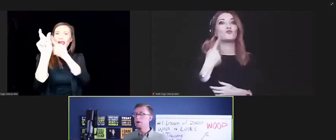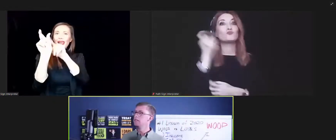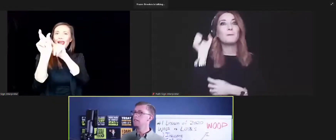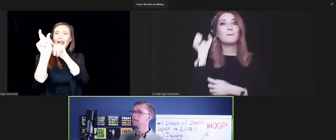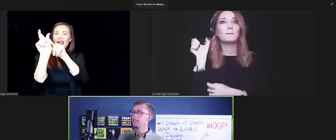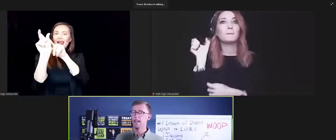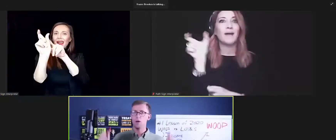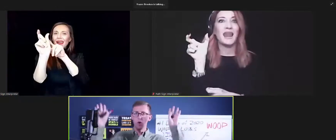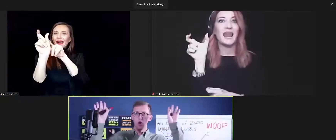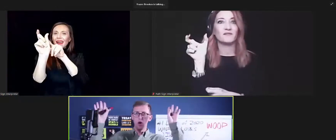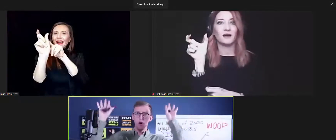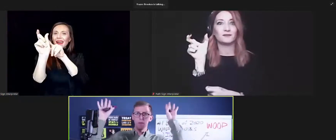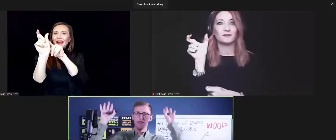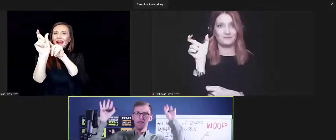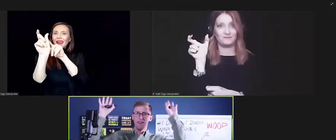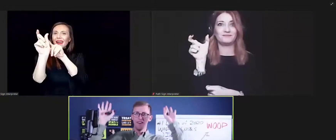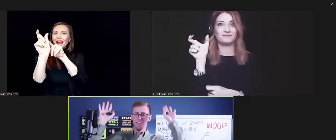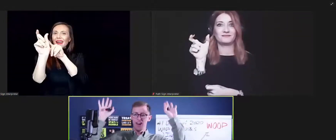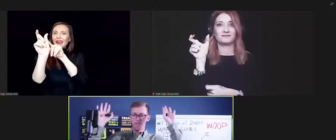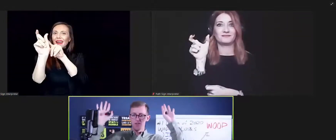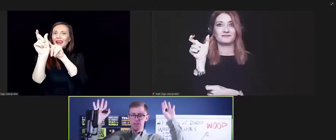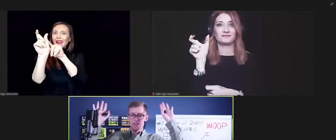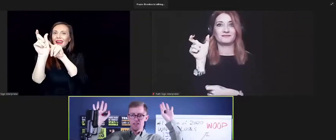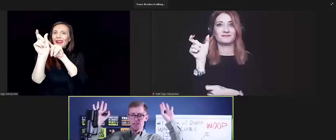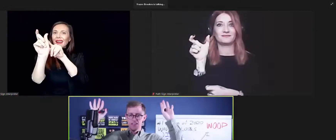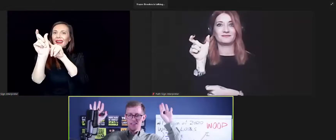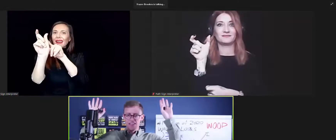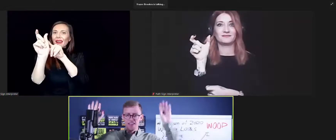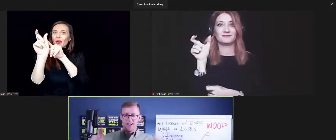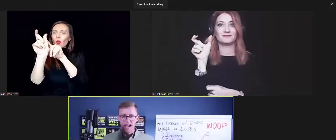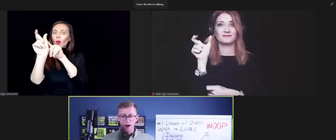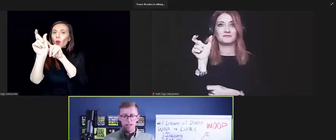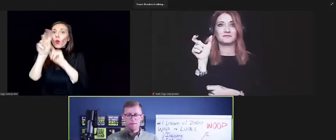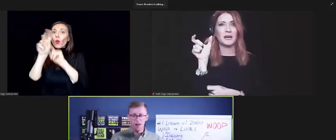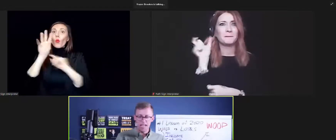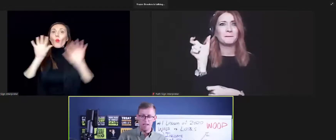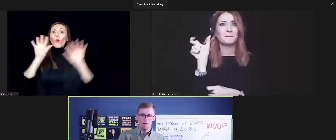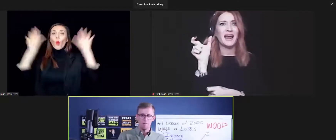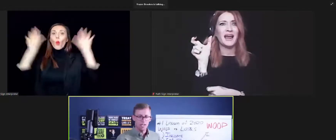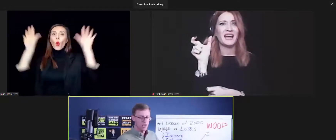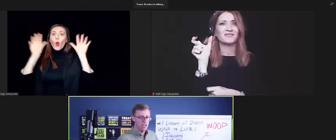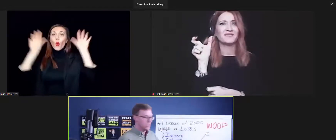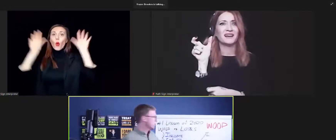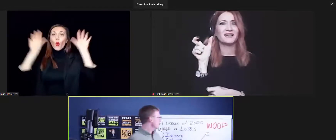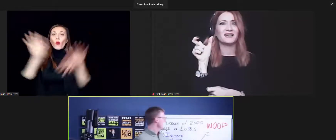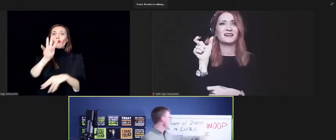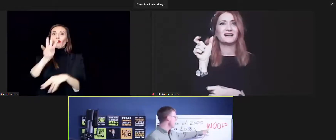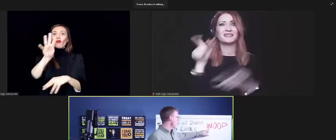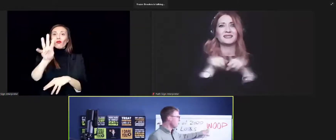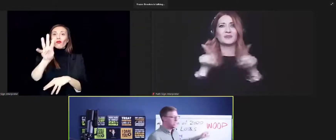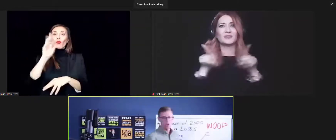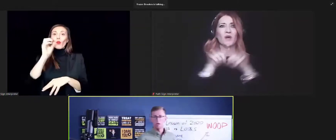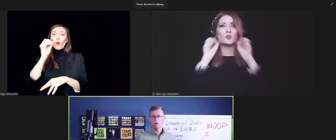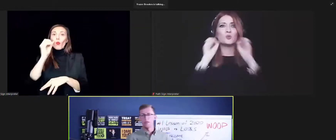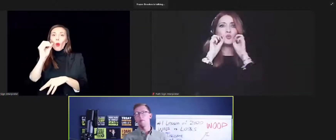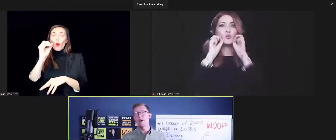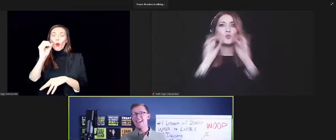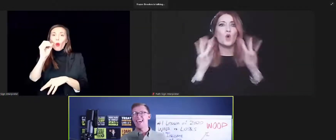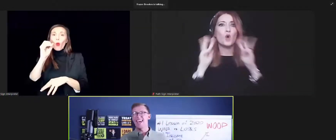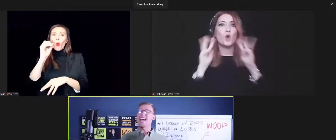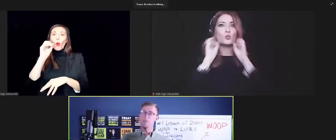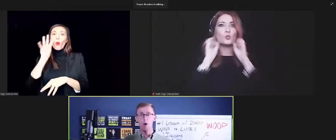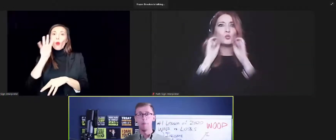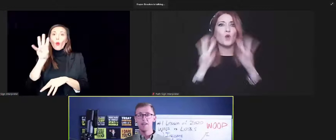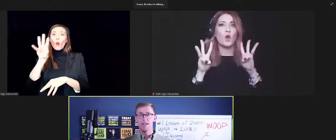whoop, like whoop, whoop, right? Now, it's funny because if we replace the W with a P,